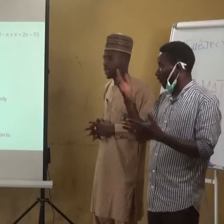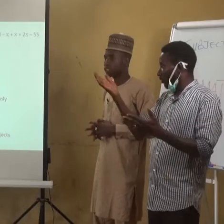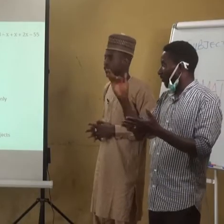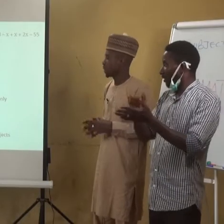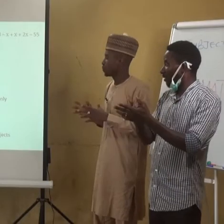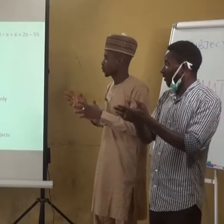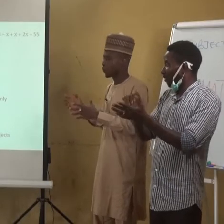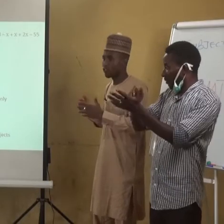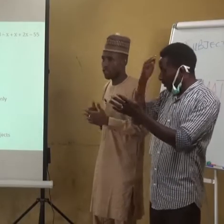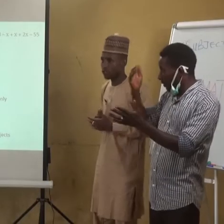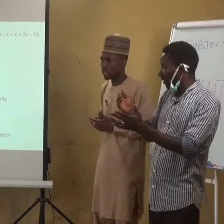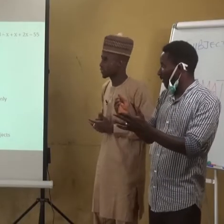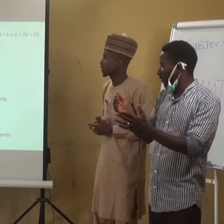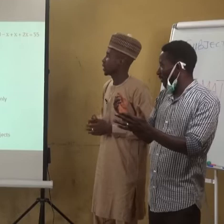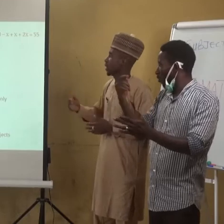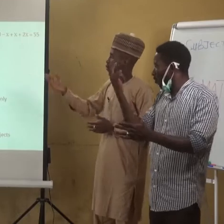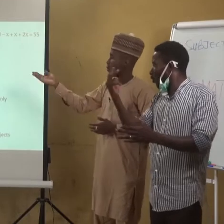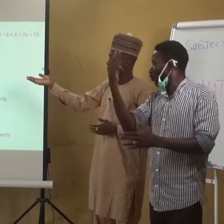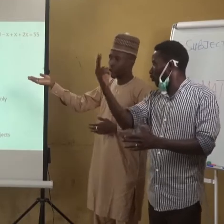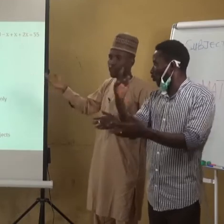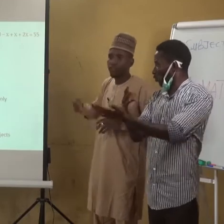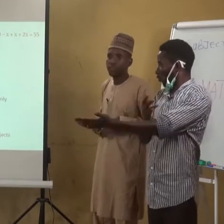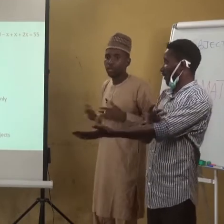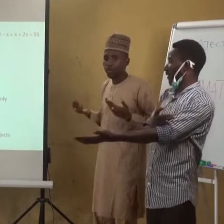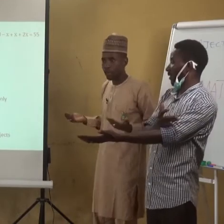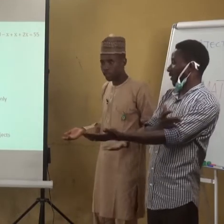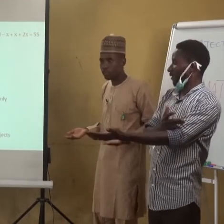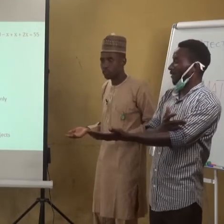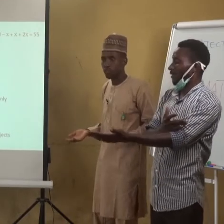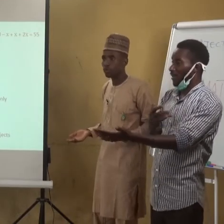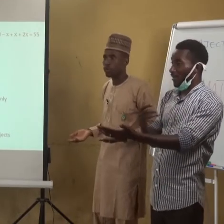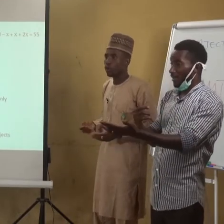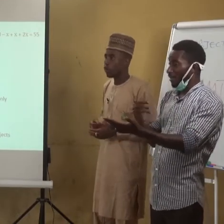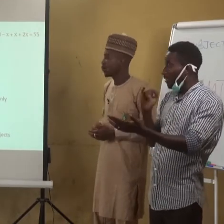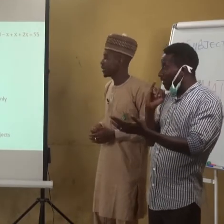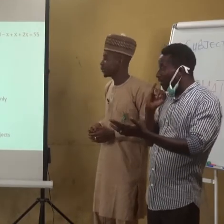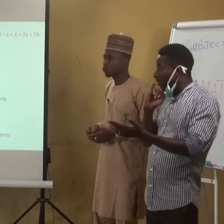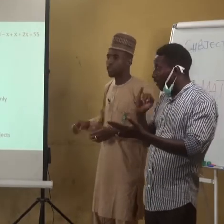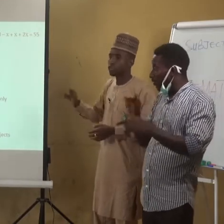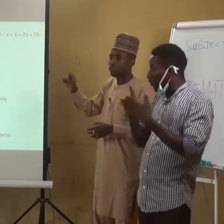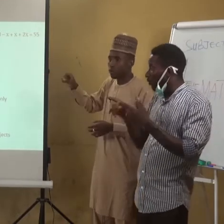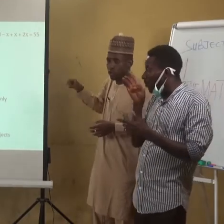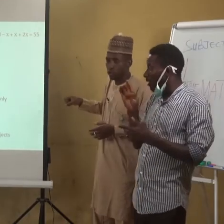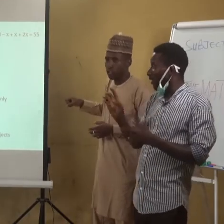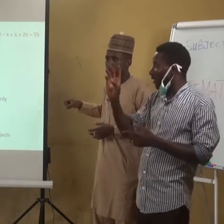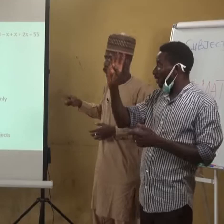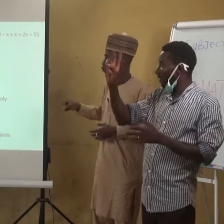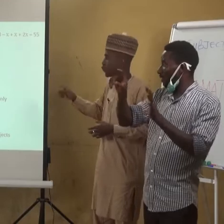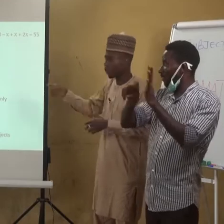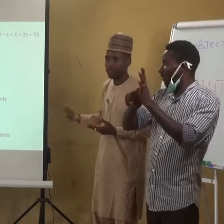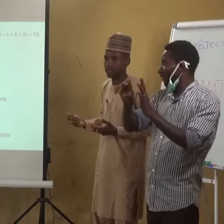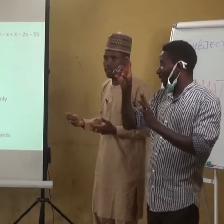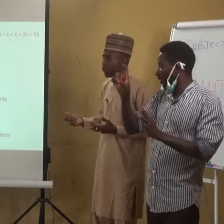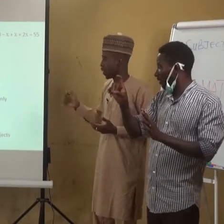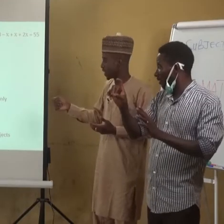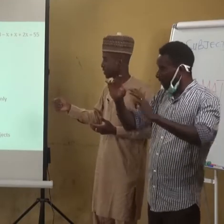minus x plus 5 minus x. We have already found the value of x, which is 2. All we need to do is to substitute 2